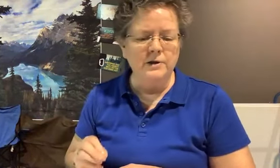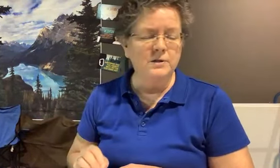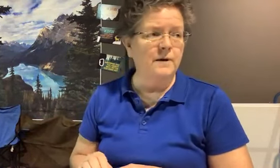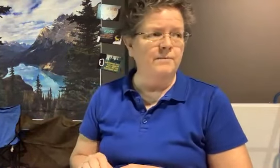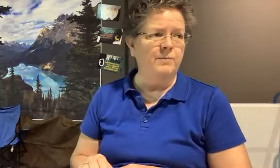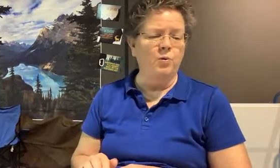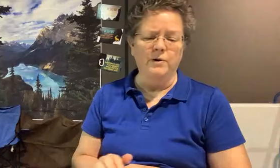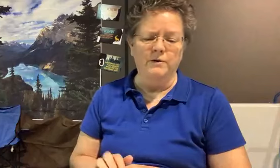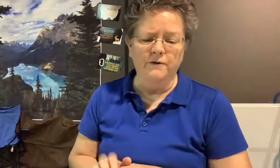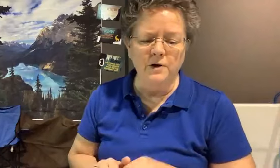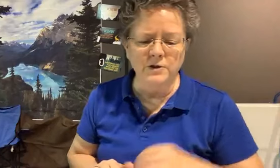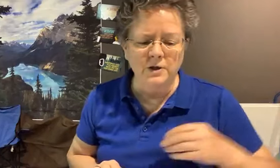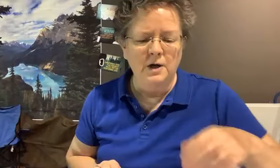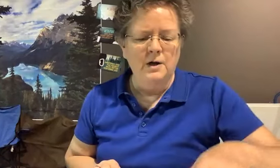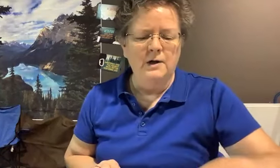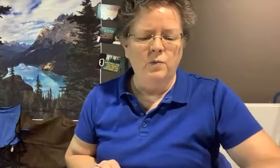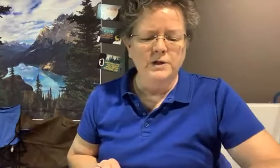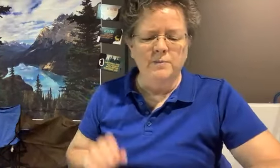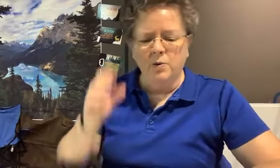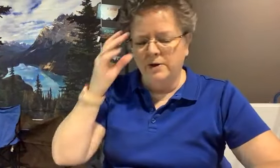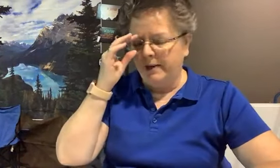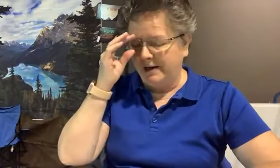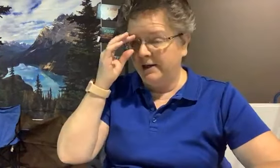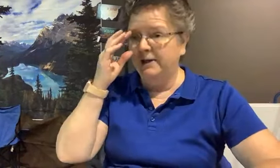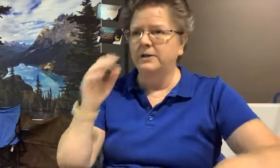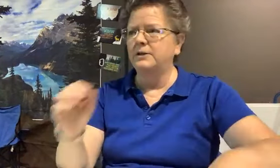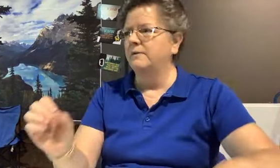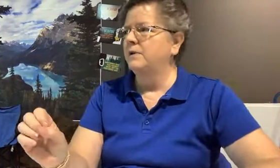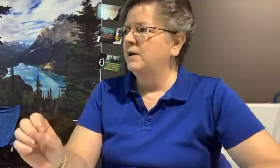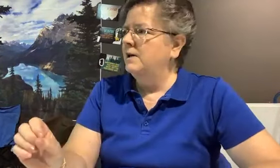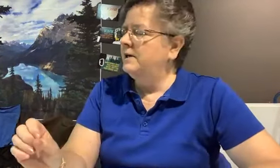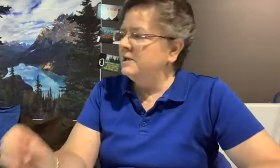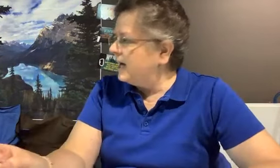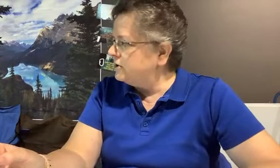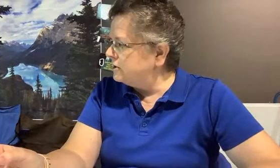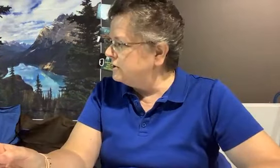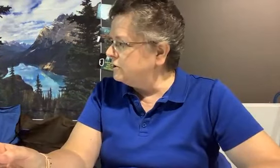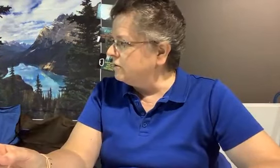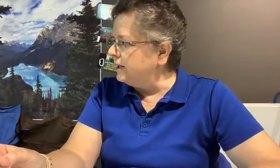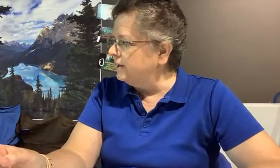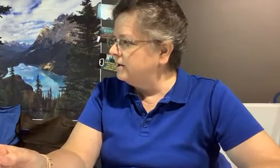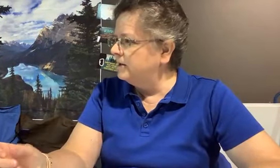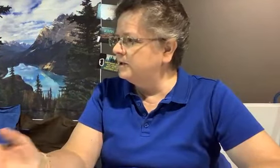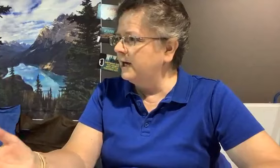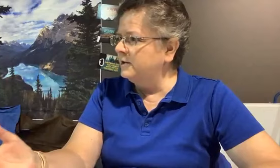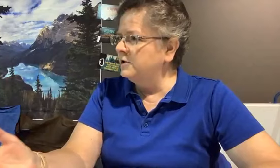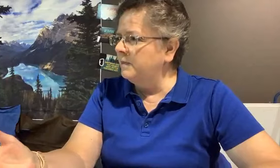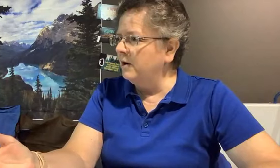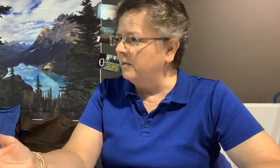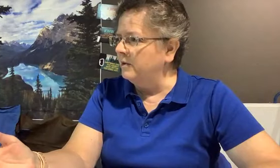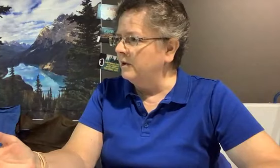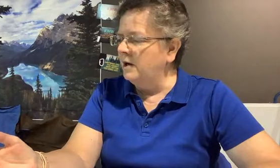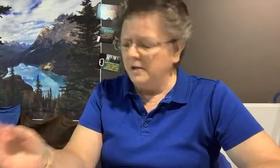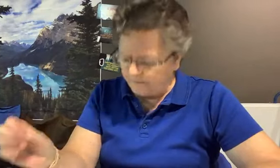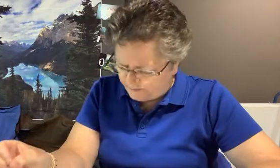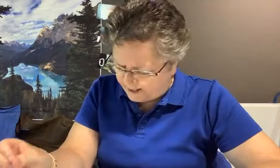us something important. First, what's important about it is it's not just a story. It's not just a parable. The fact